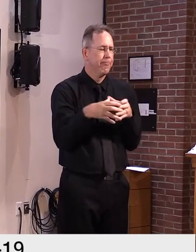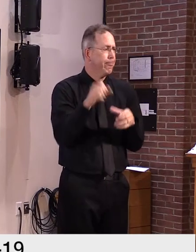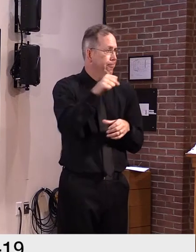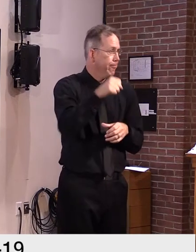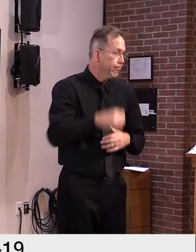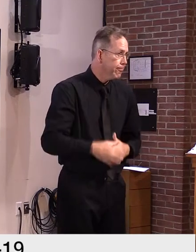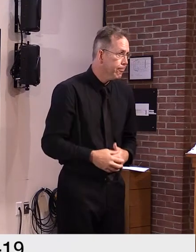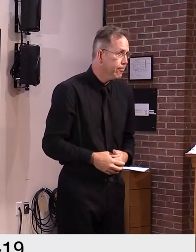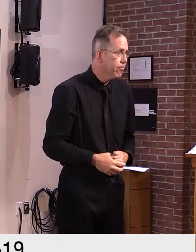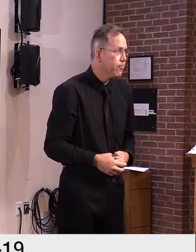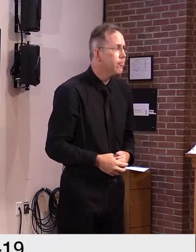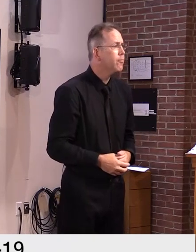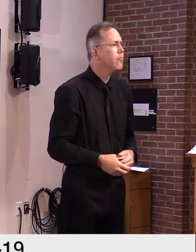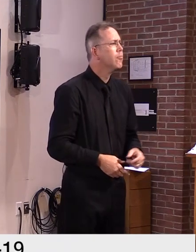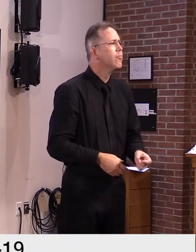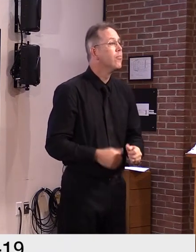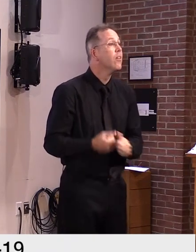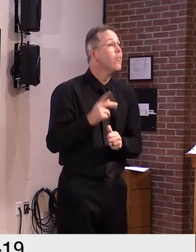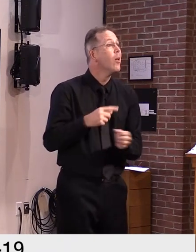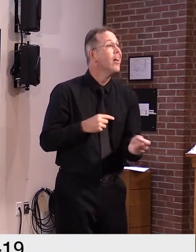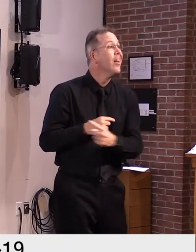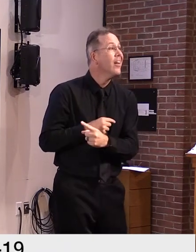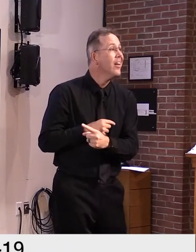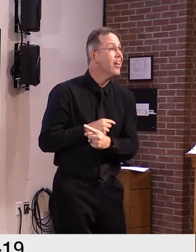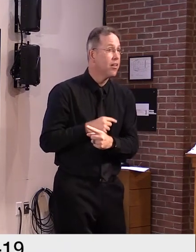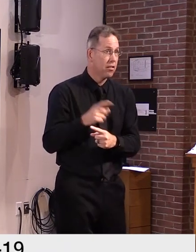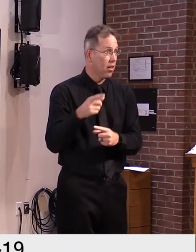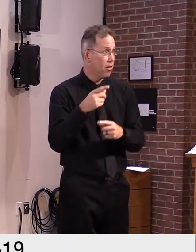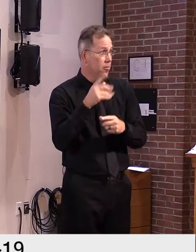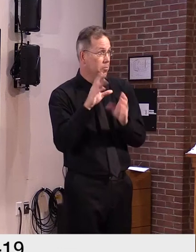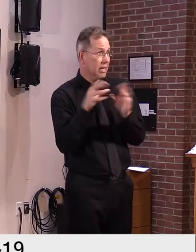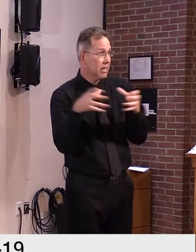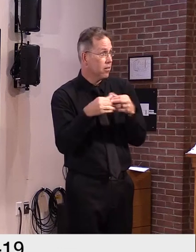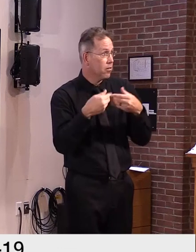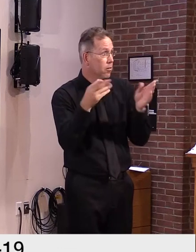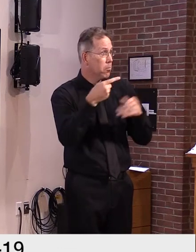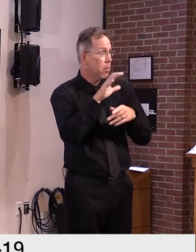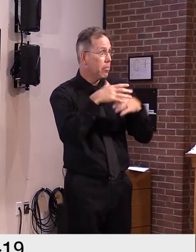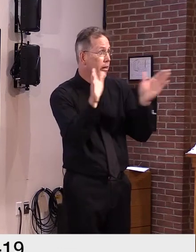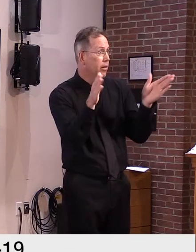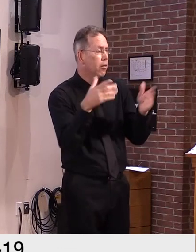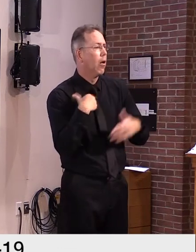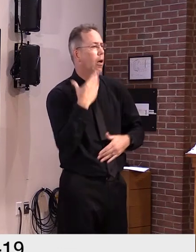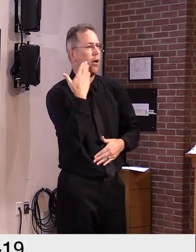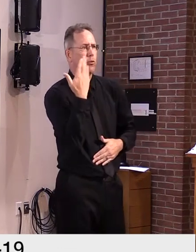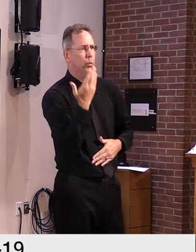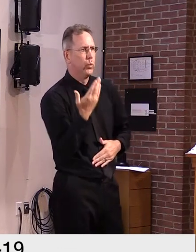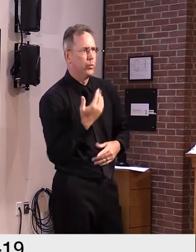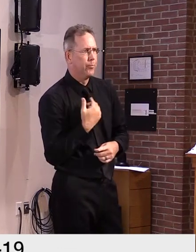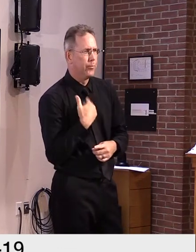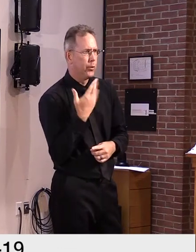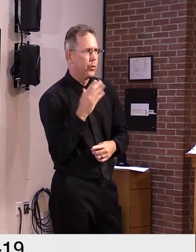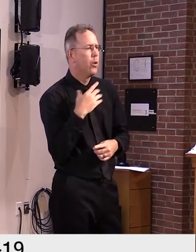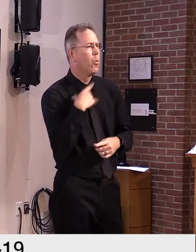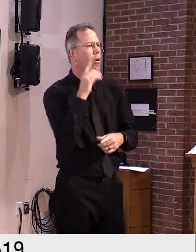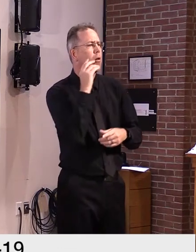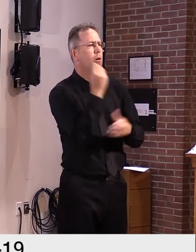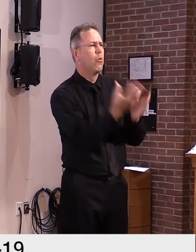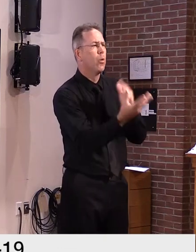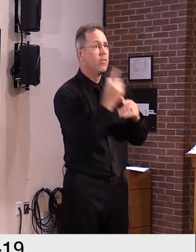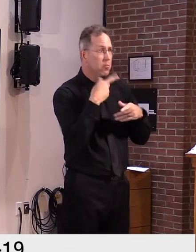Will that meeting be open to the public or open to the media? I don't know that, Greg. We'll get back to you on that.